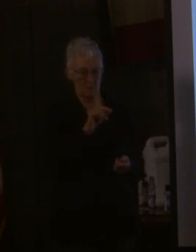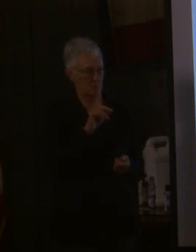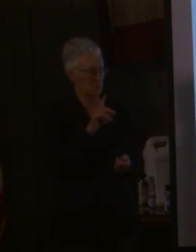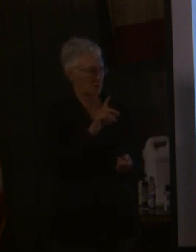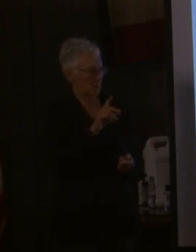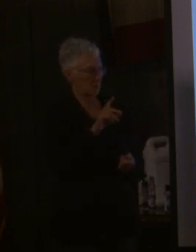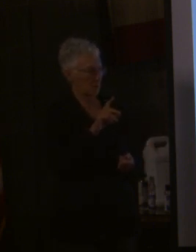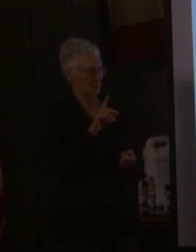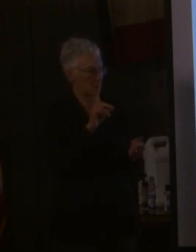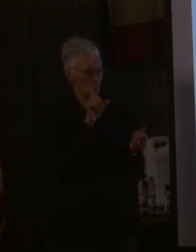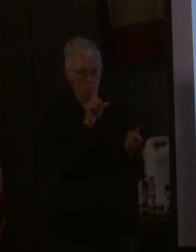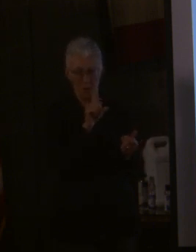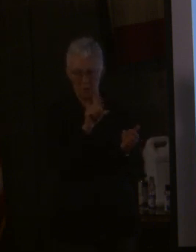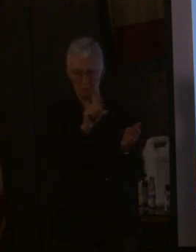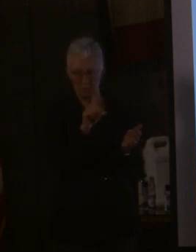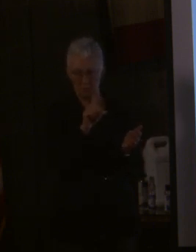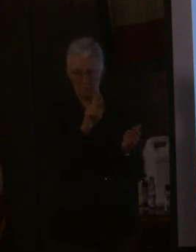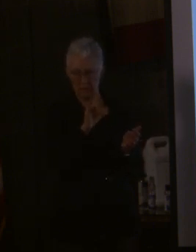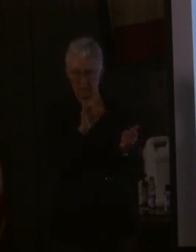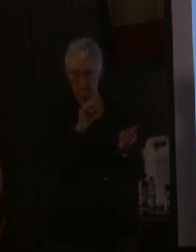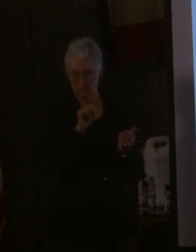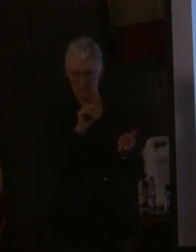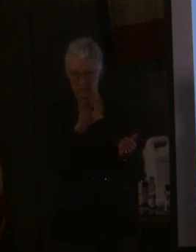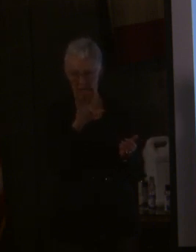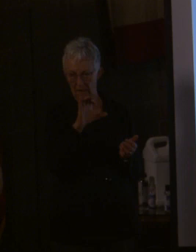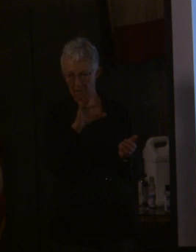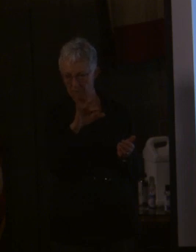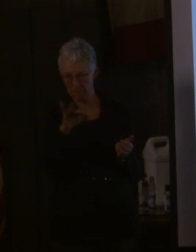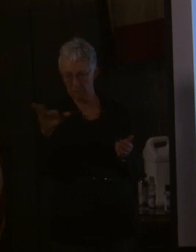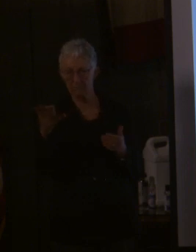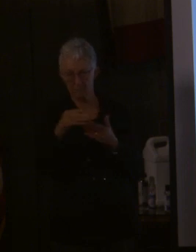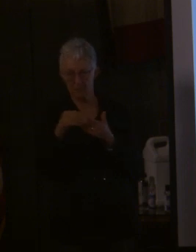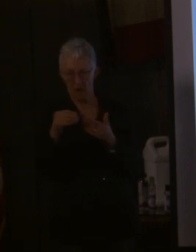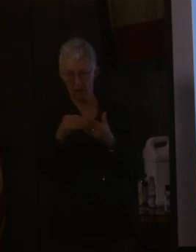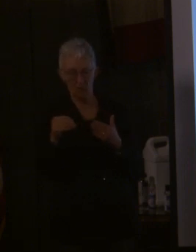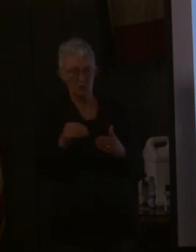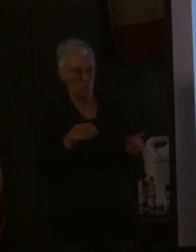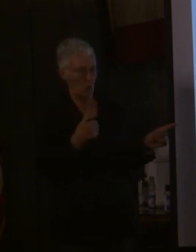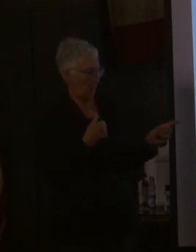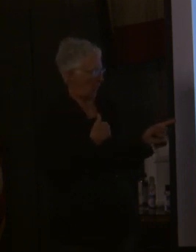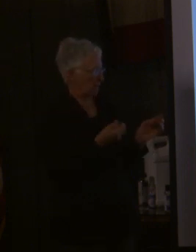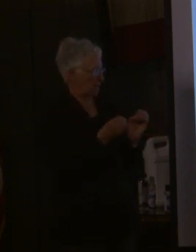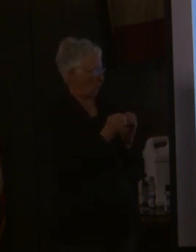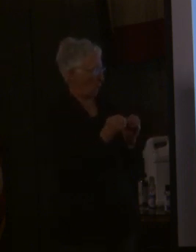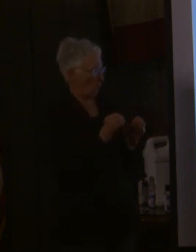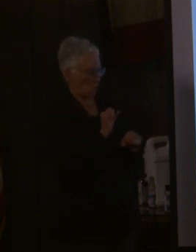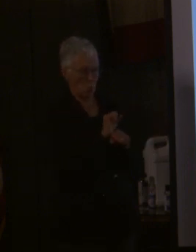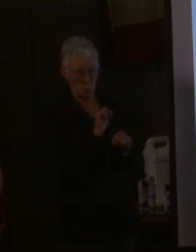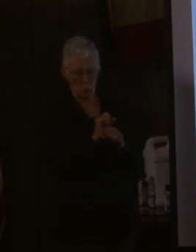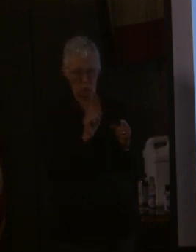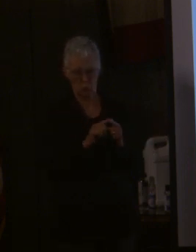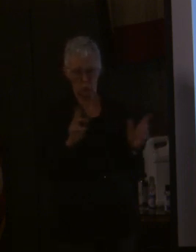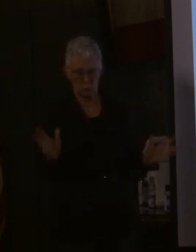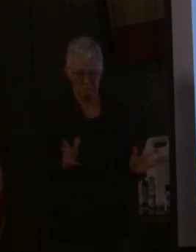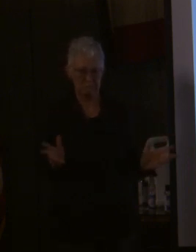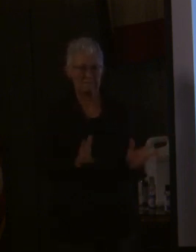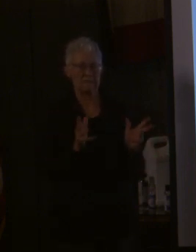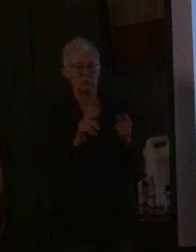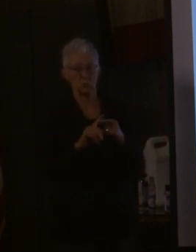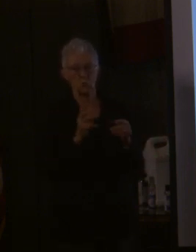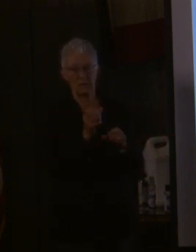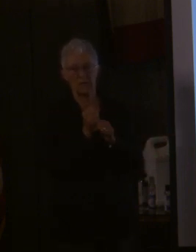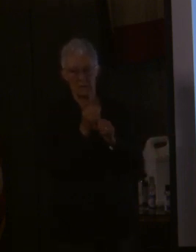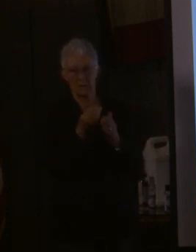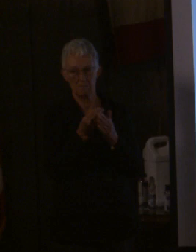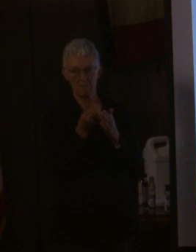$1.084 billion that you saw there. So we've got some work to do to get this out the door. We're encouraging people to apply get those applications in so we can get